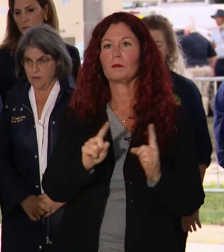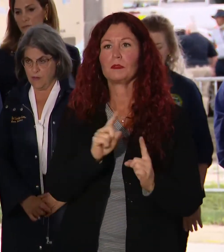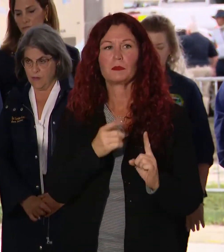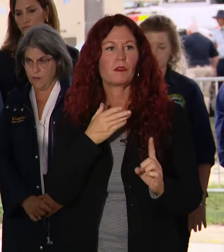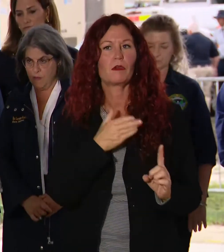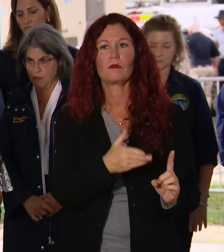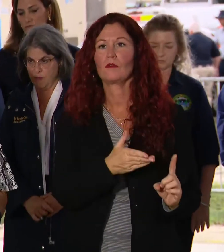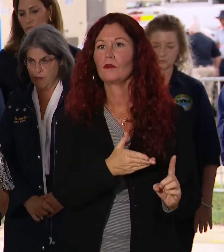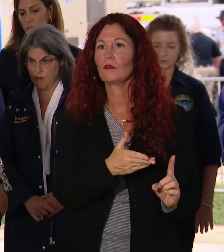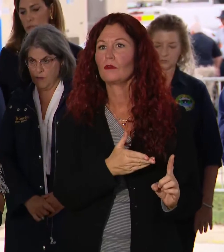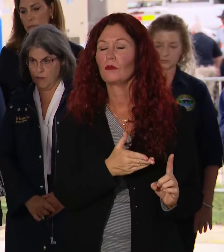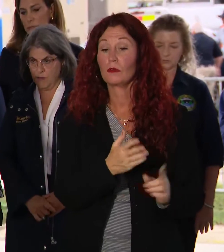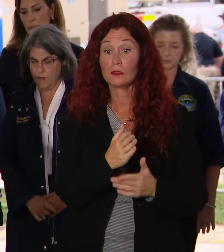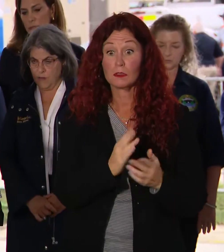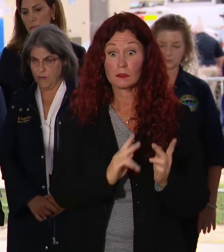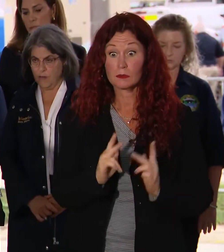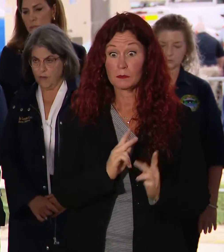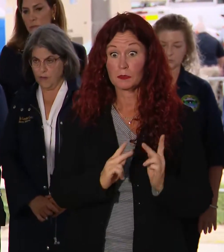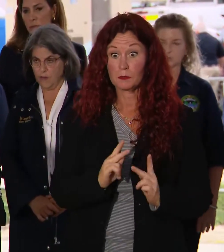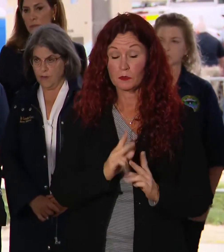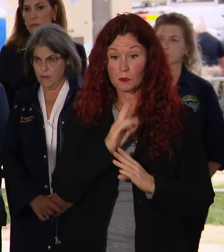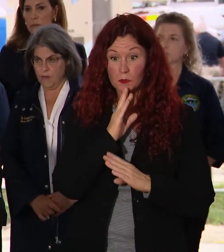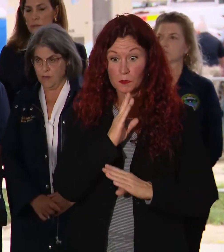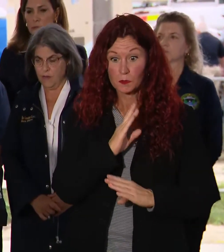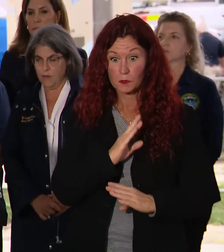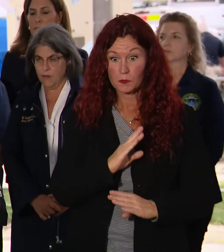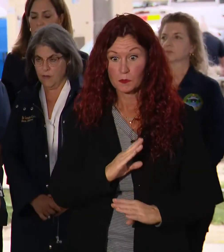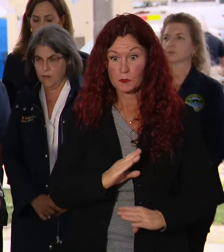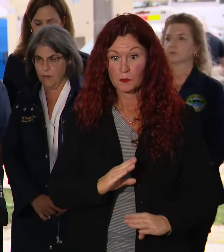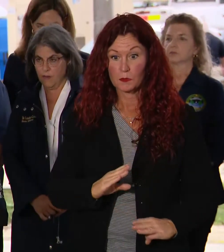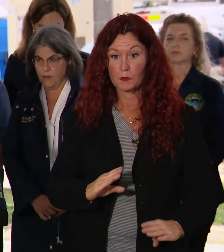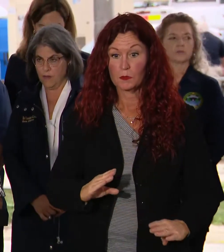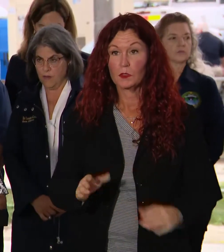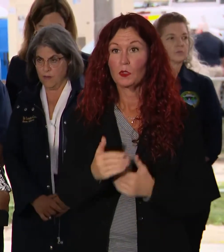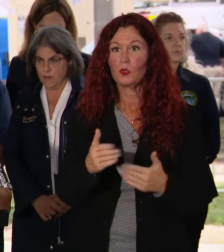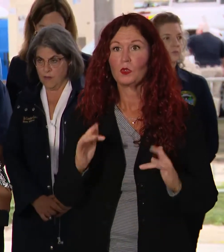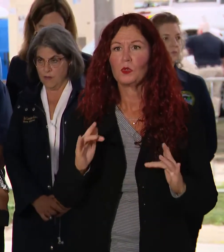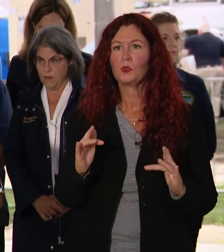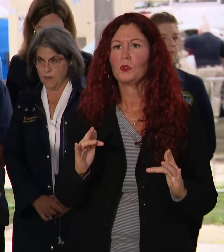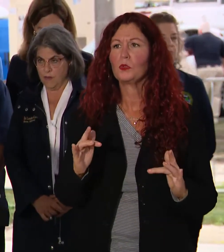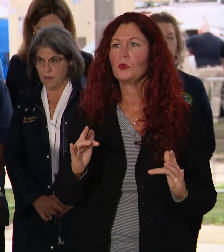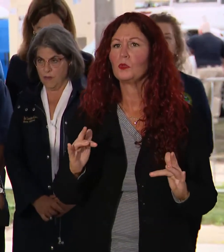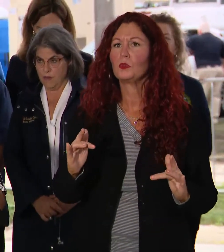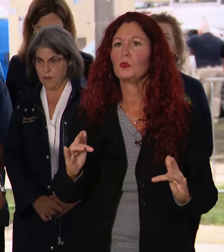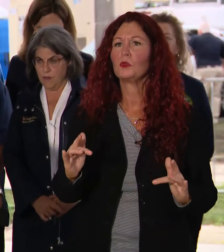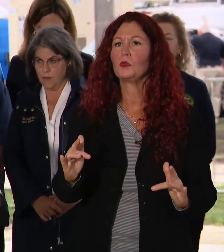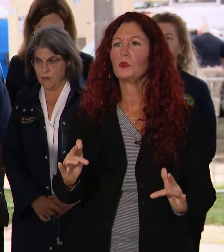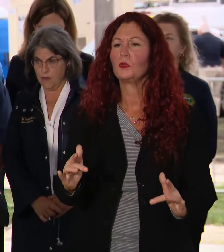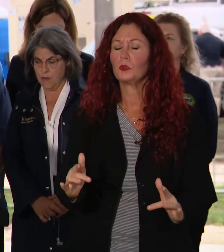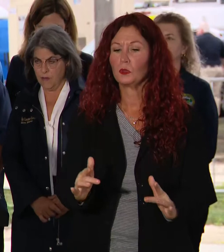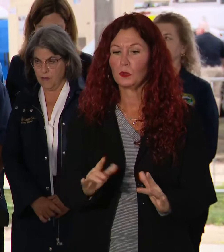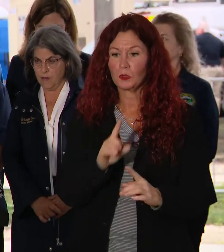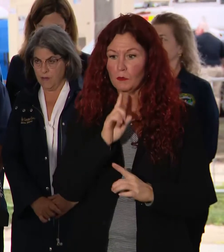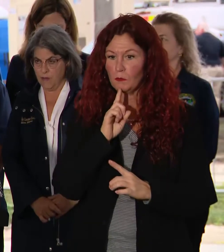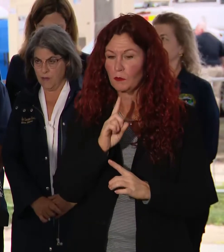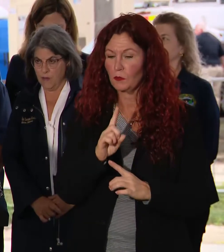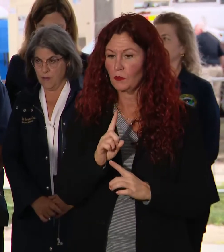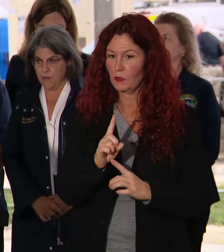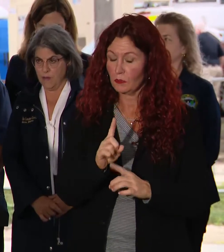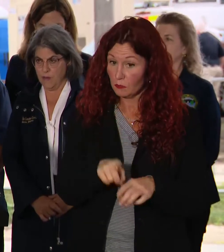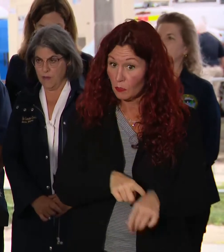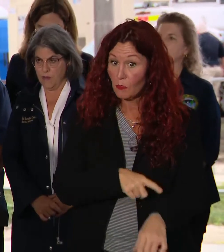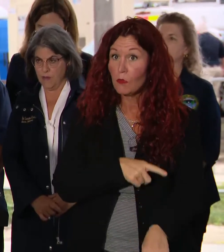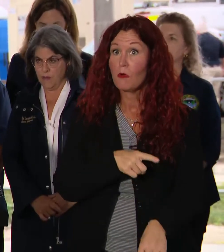were so silent you could hear a pin drop, and then for a number of